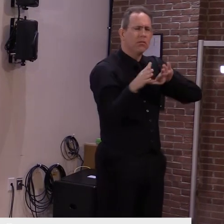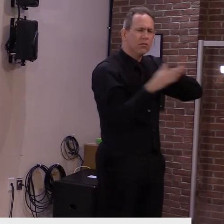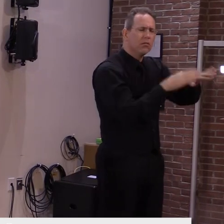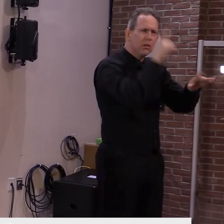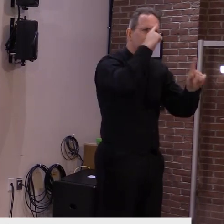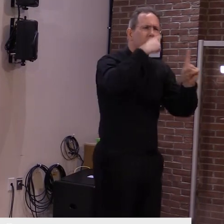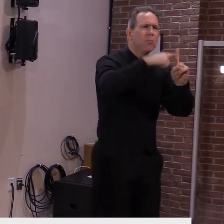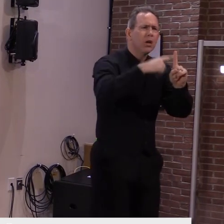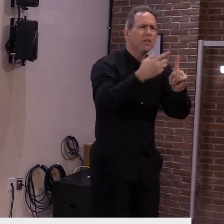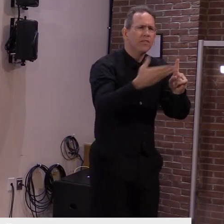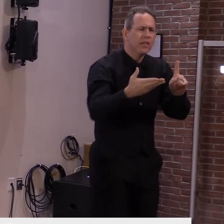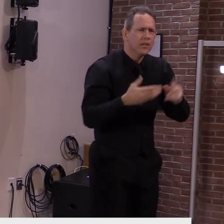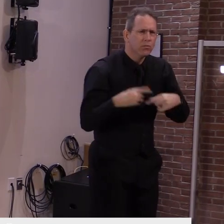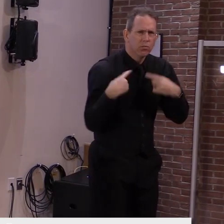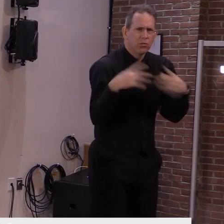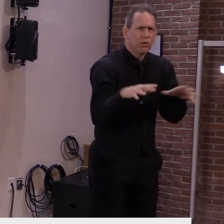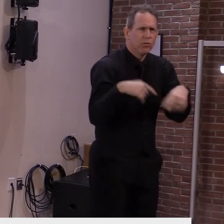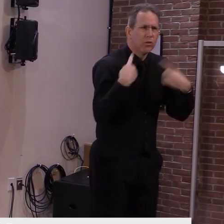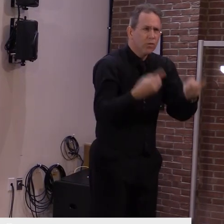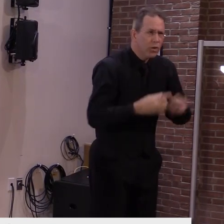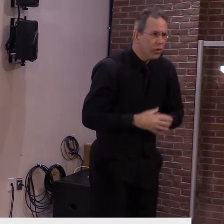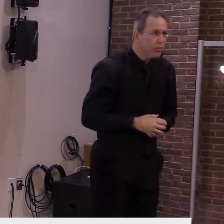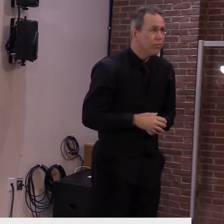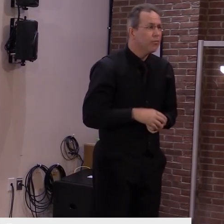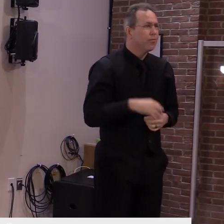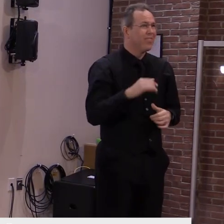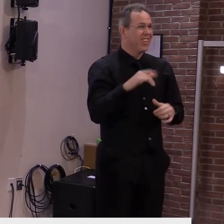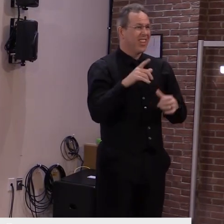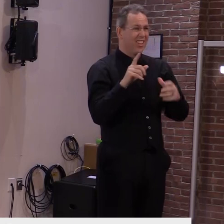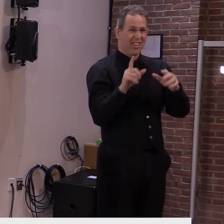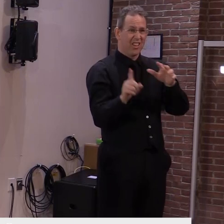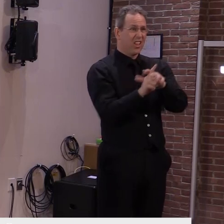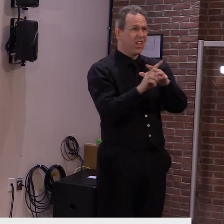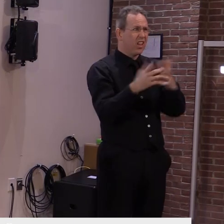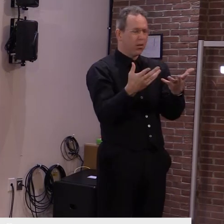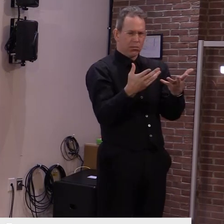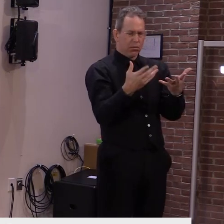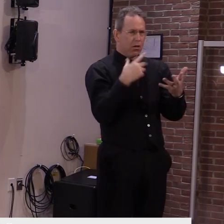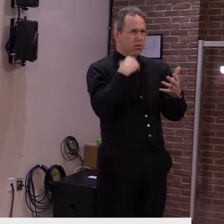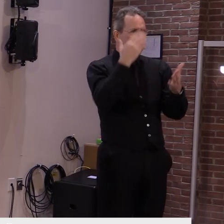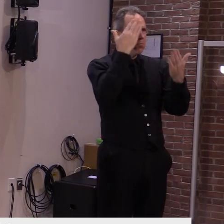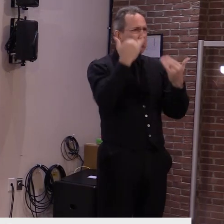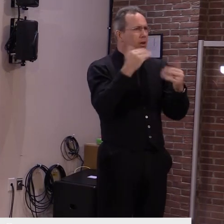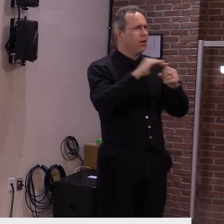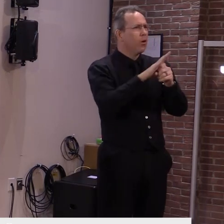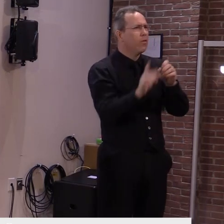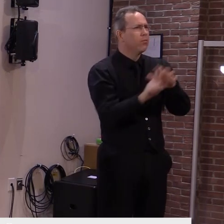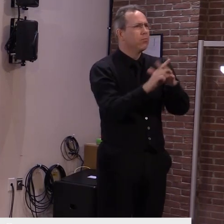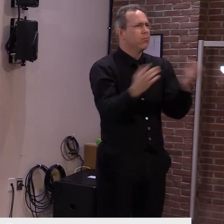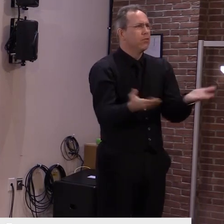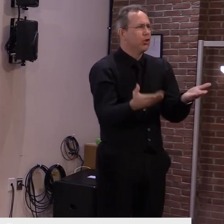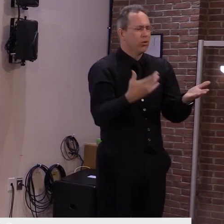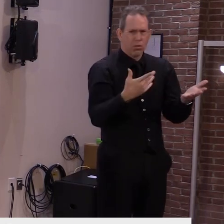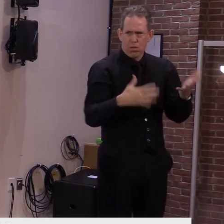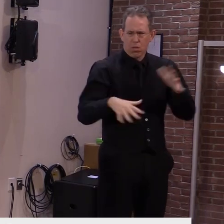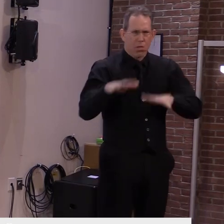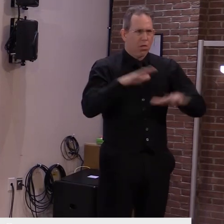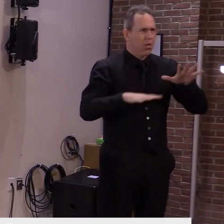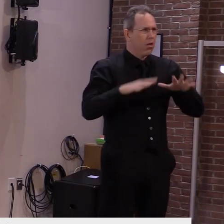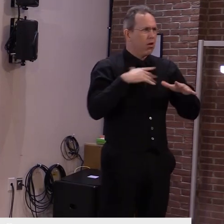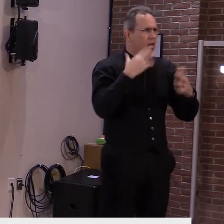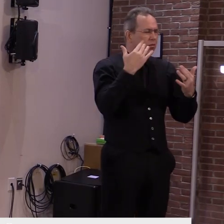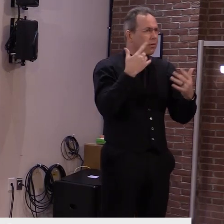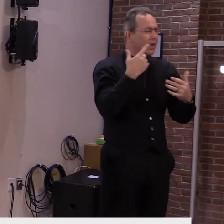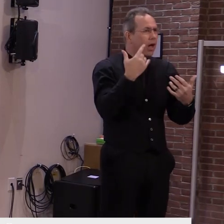had that first case, nobody could have predicted just 12 months later, we'd already have three safe